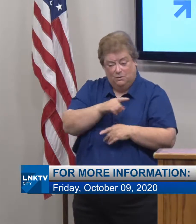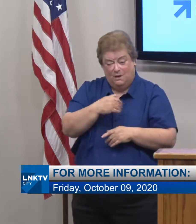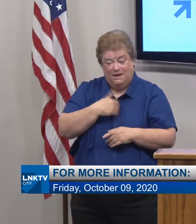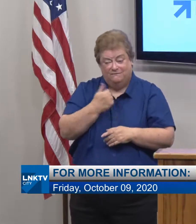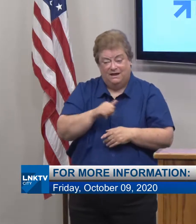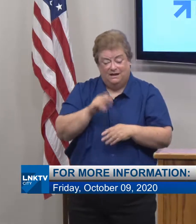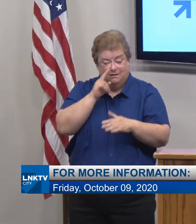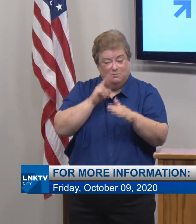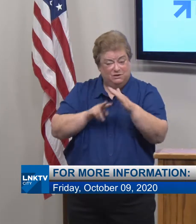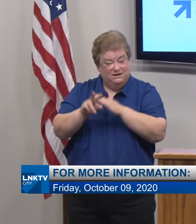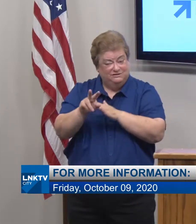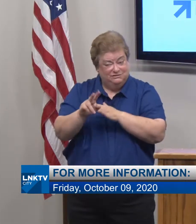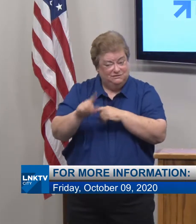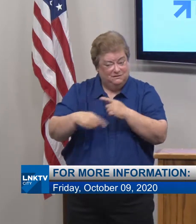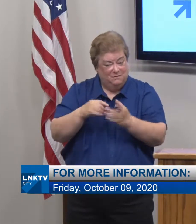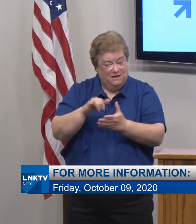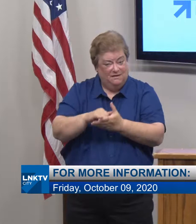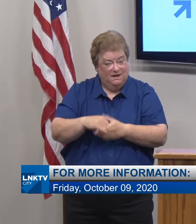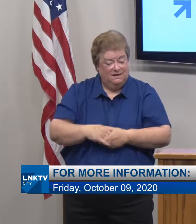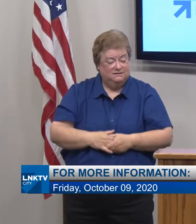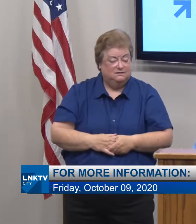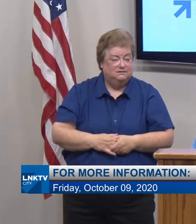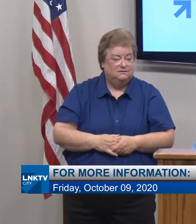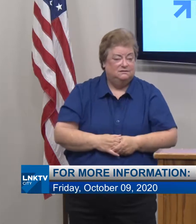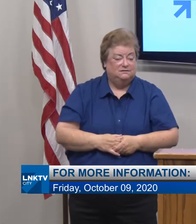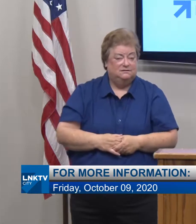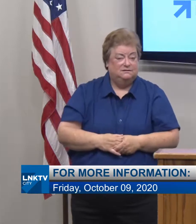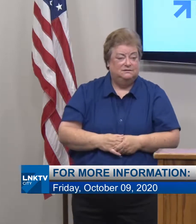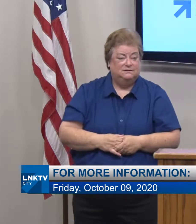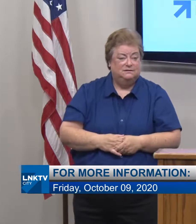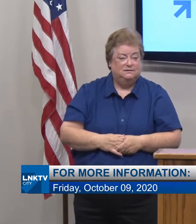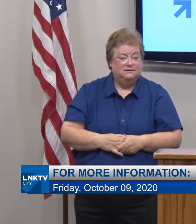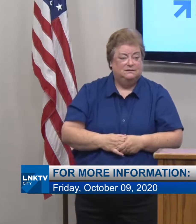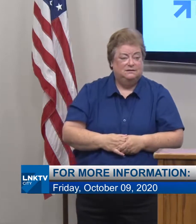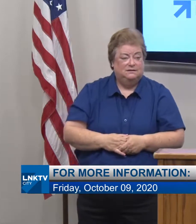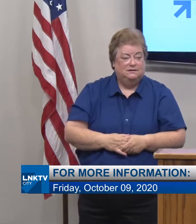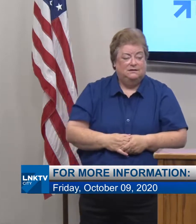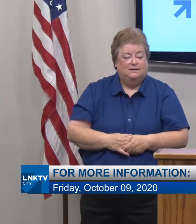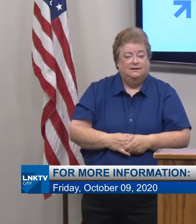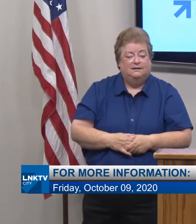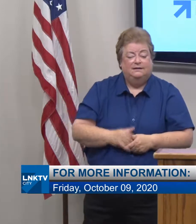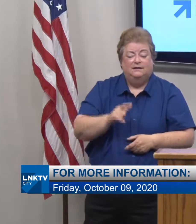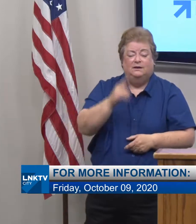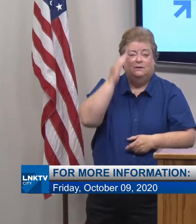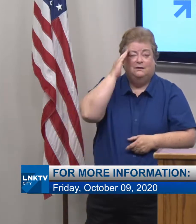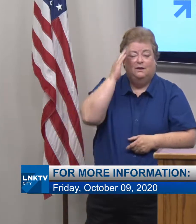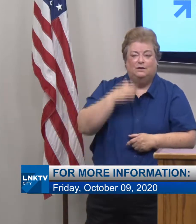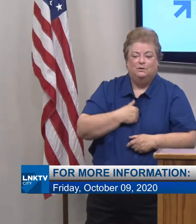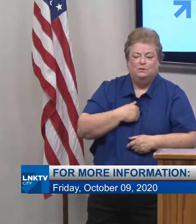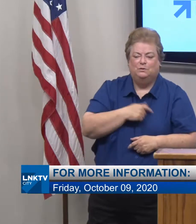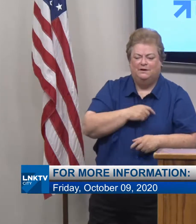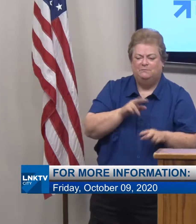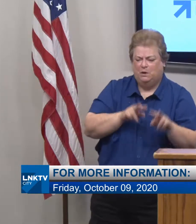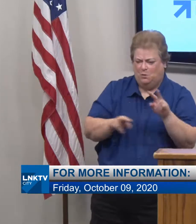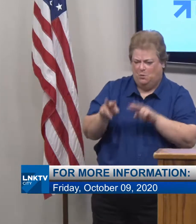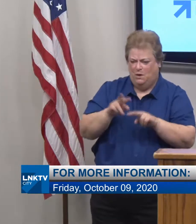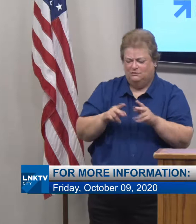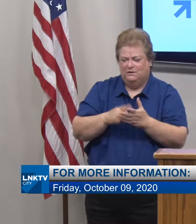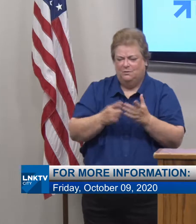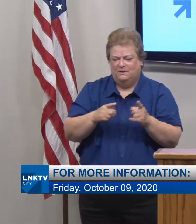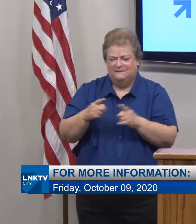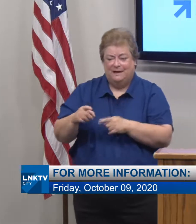on flu available yet? You know, we've been watching what's happening in